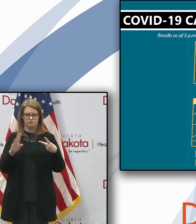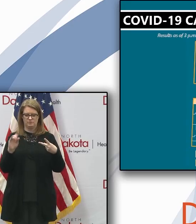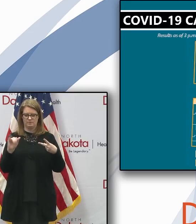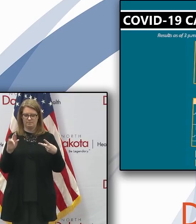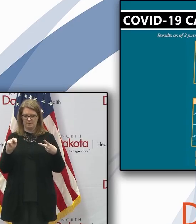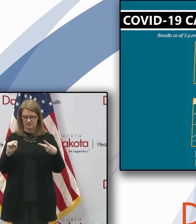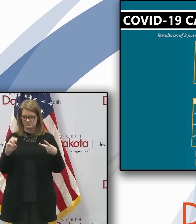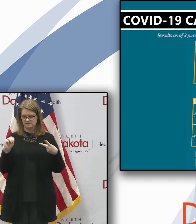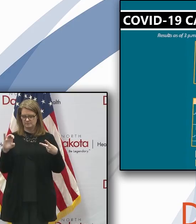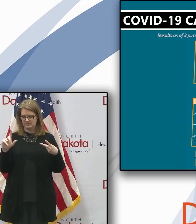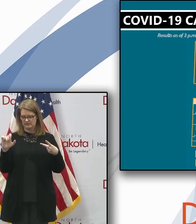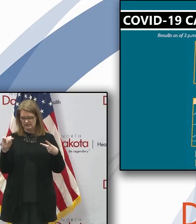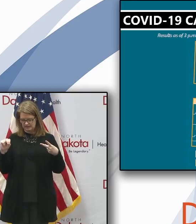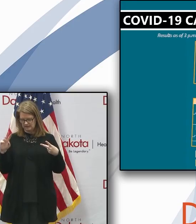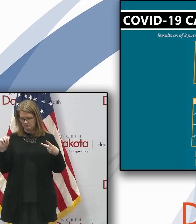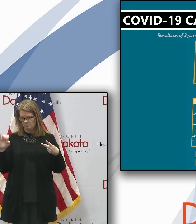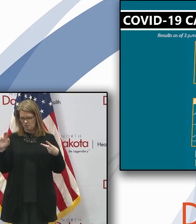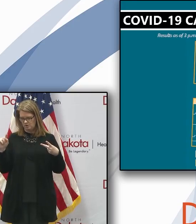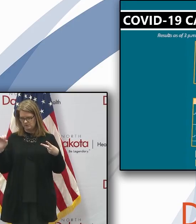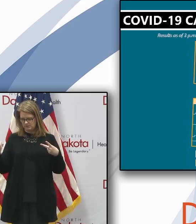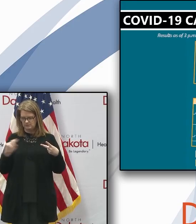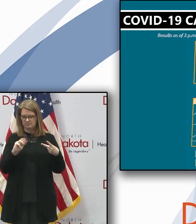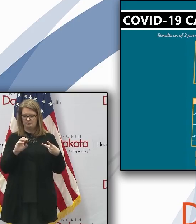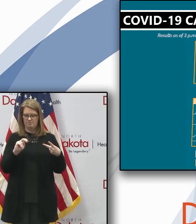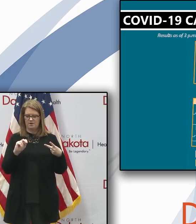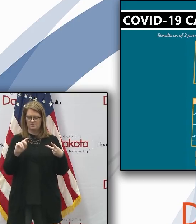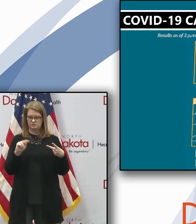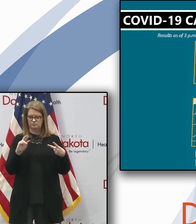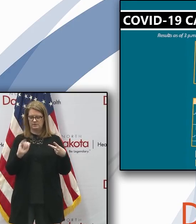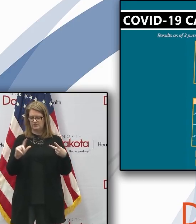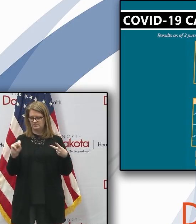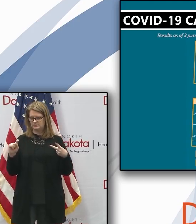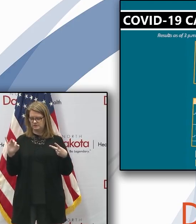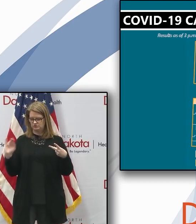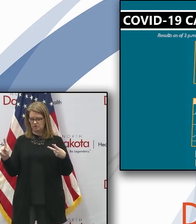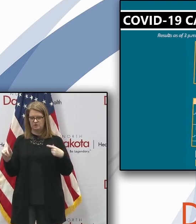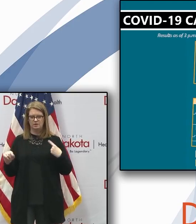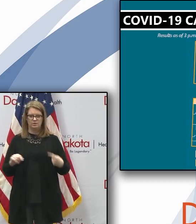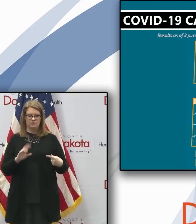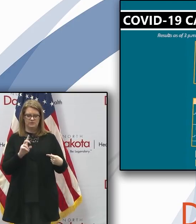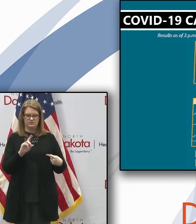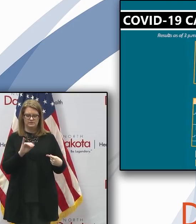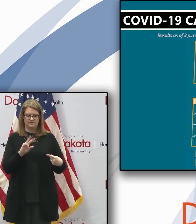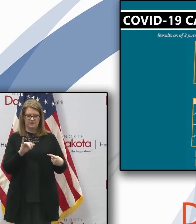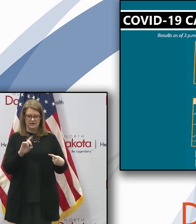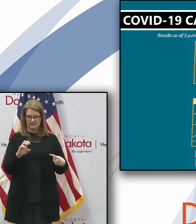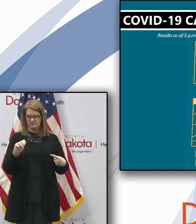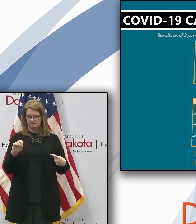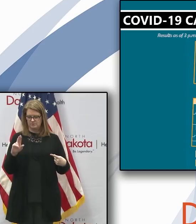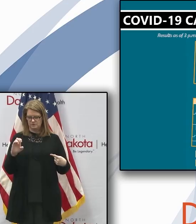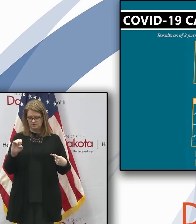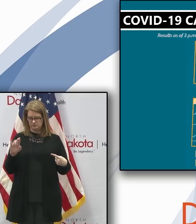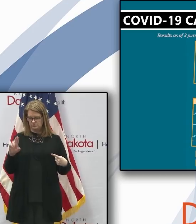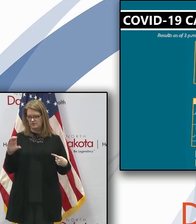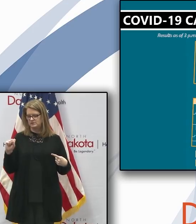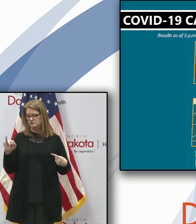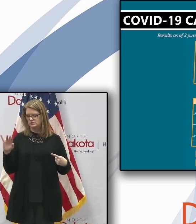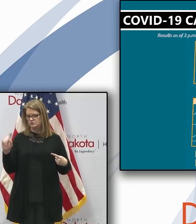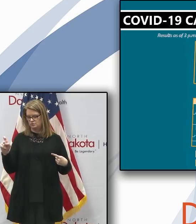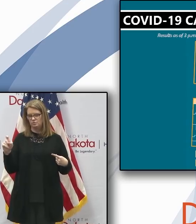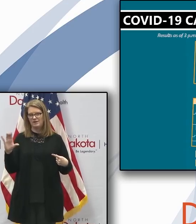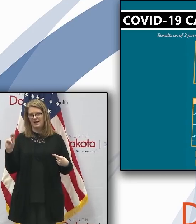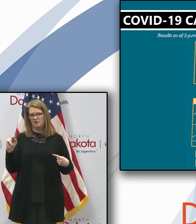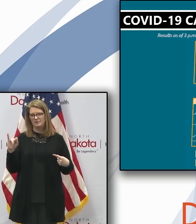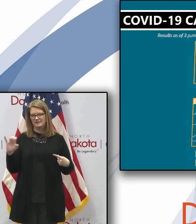Barnes, McLean, Morton, Montreal, and Stark counties, and 1 each from Divide, Mercer, and Sioux counties.